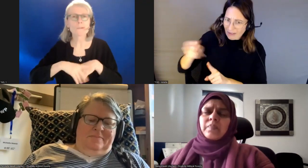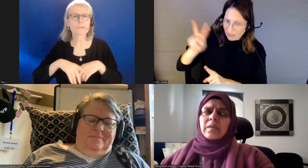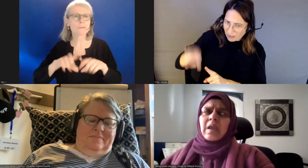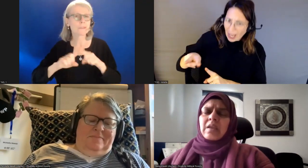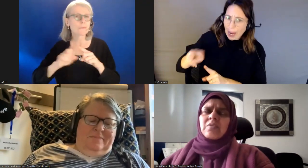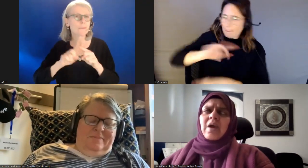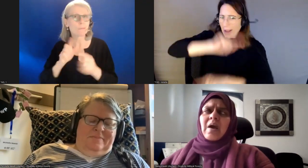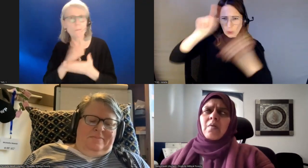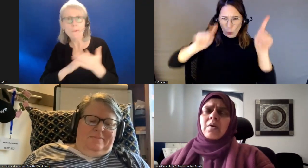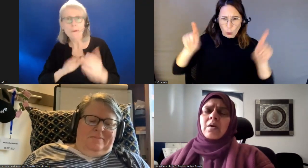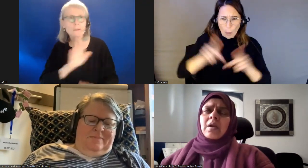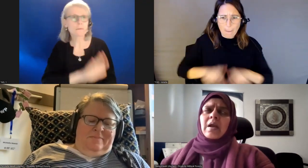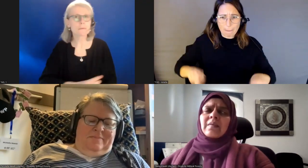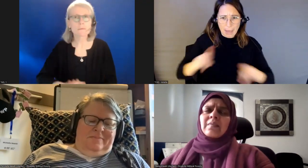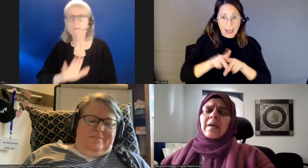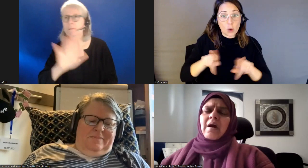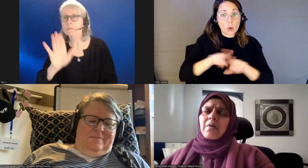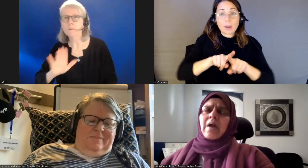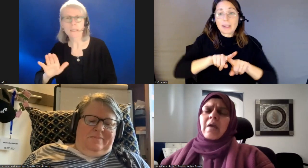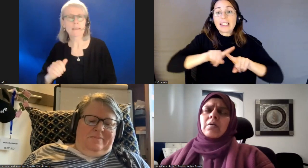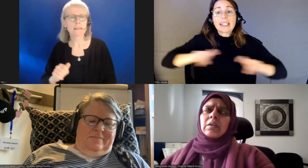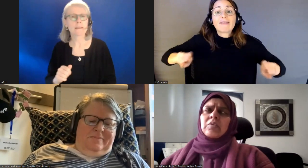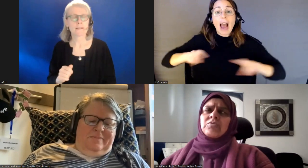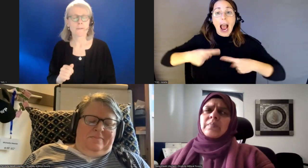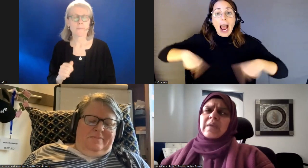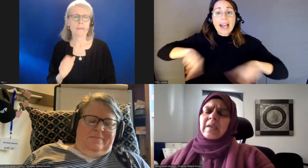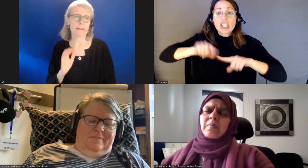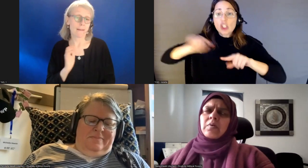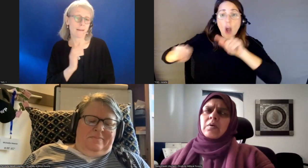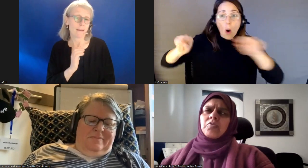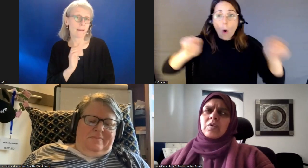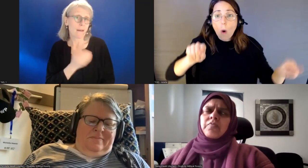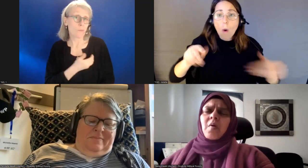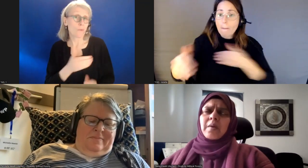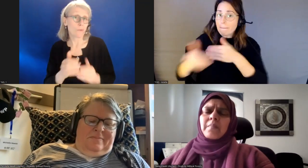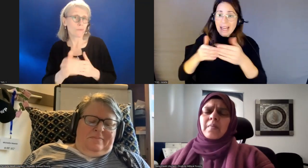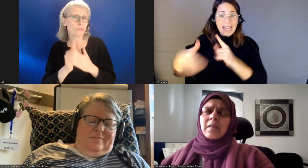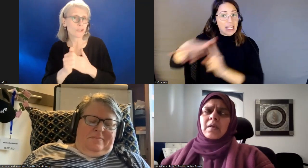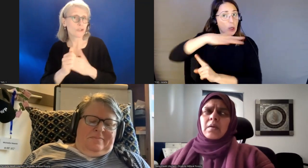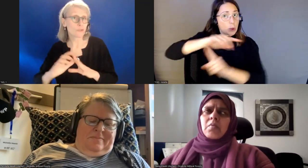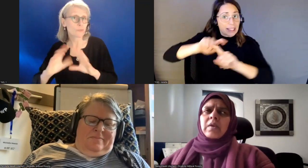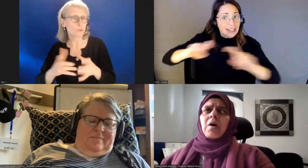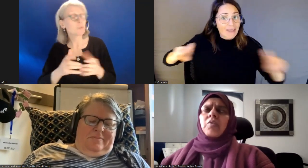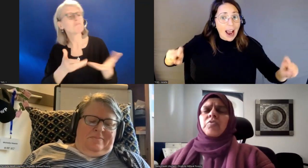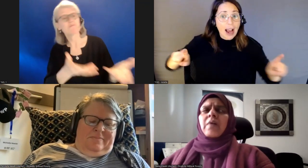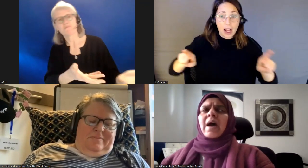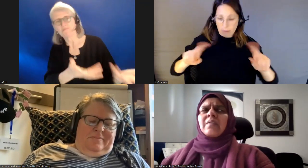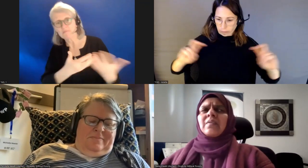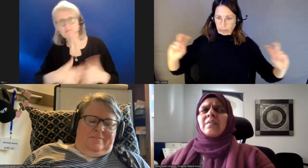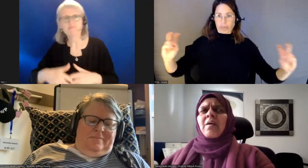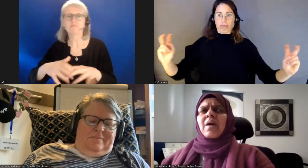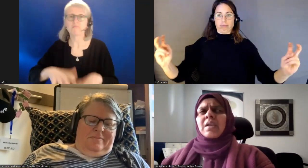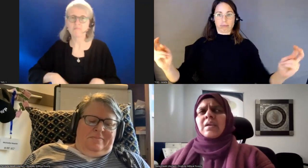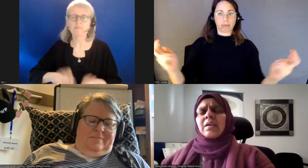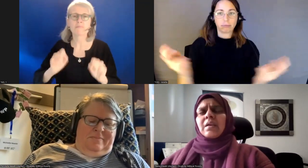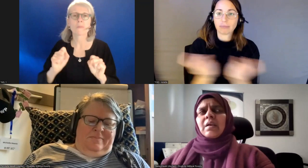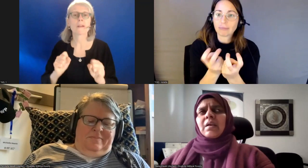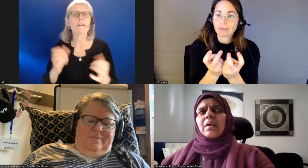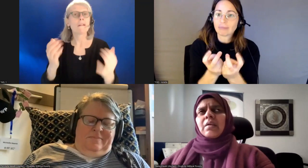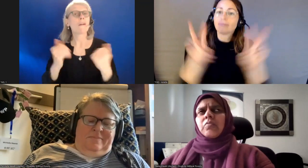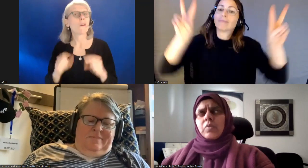regions, and our leadership table took form. We also had a